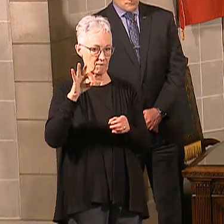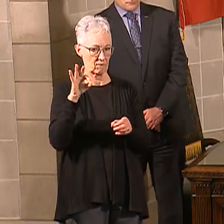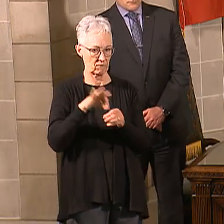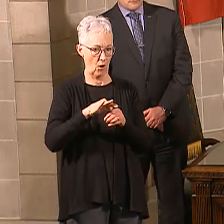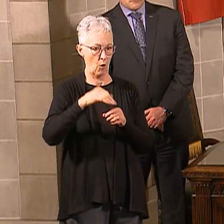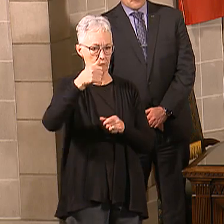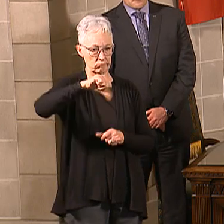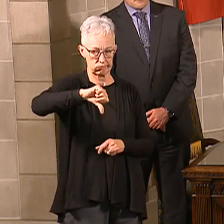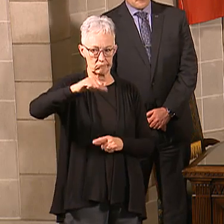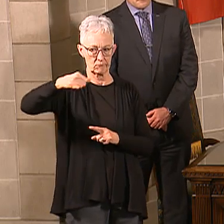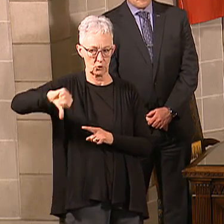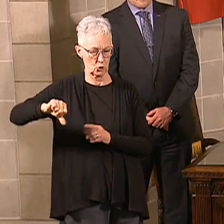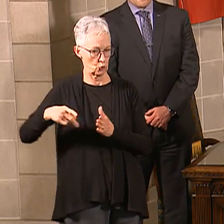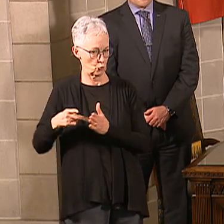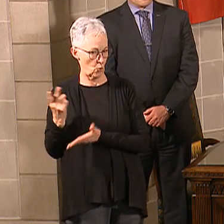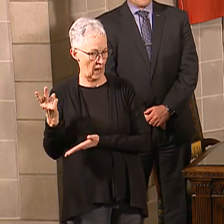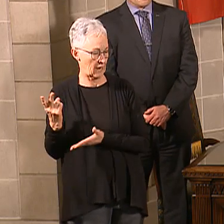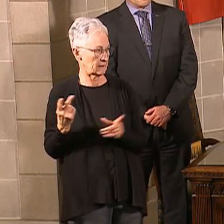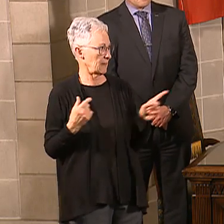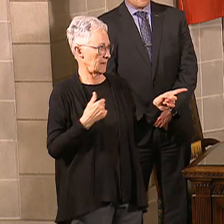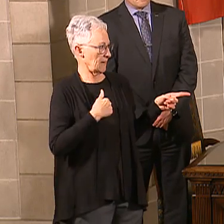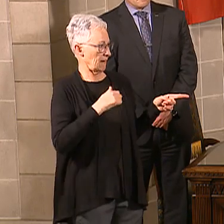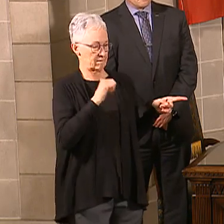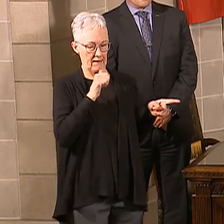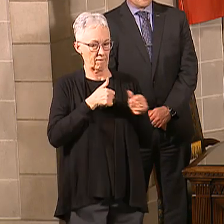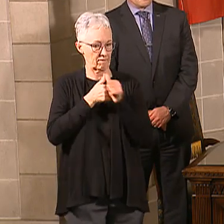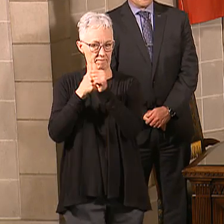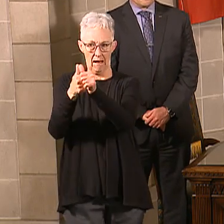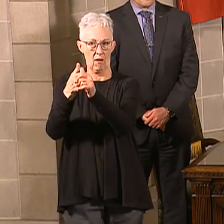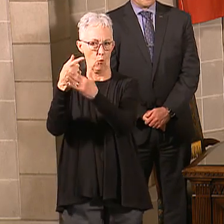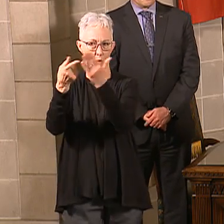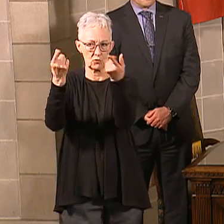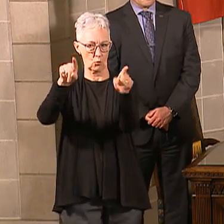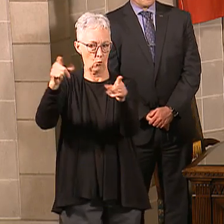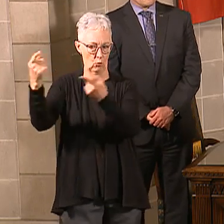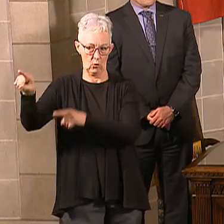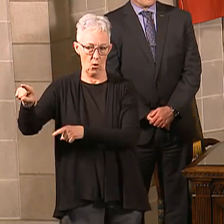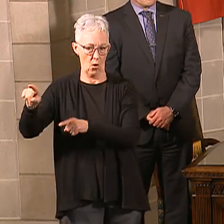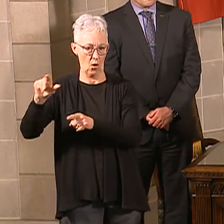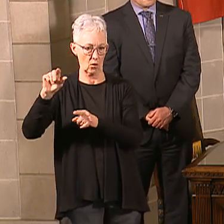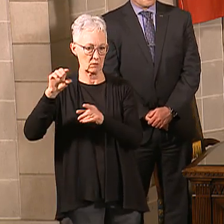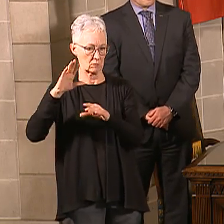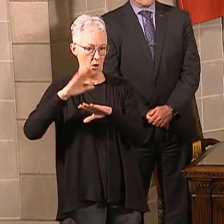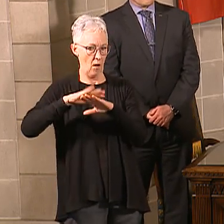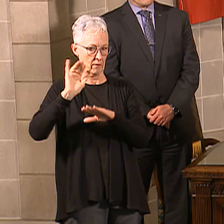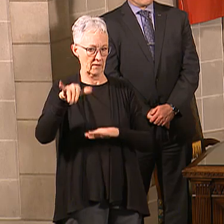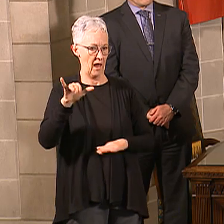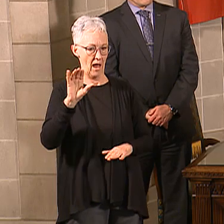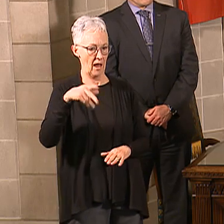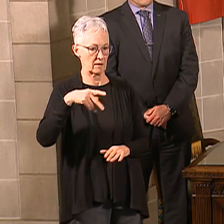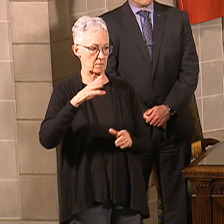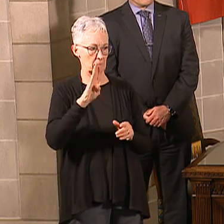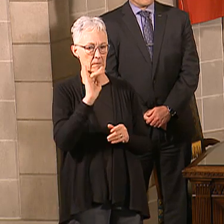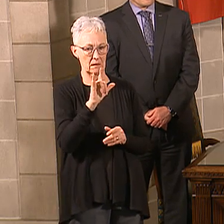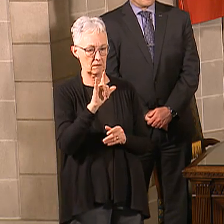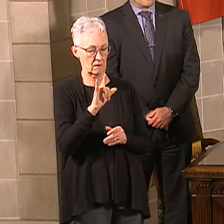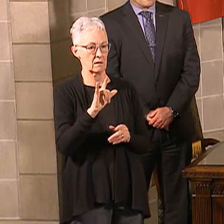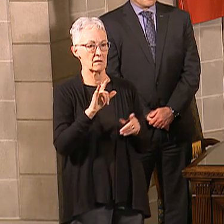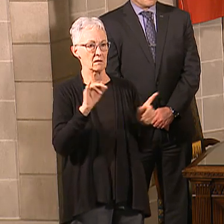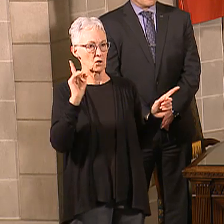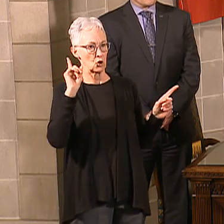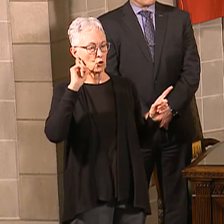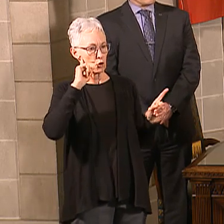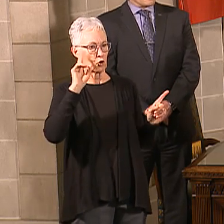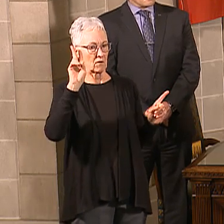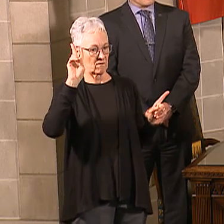into details of it, simply because we have got so many other things going on in the state of Nebraska that we're responsible for. As you may have heard the vice president